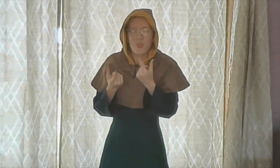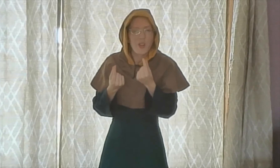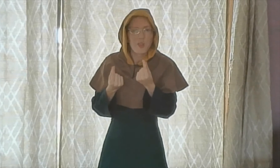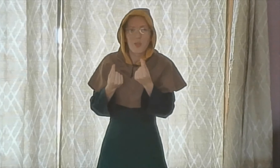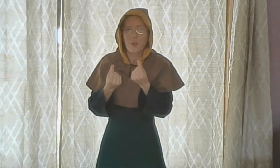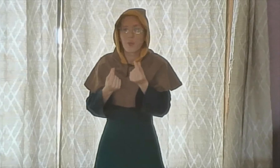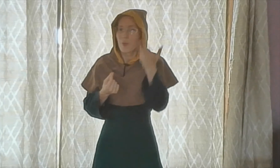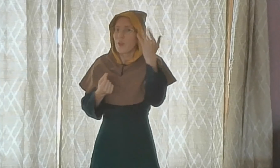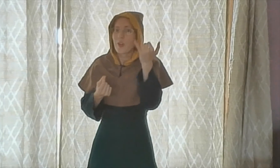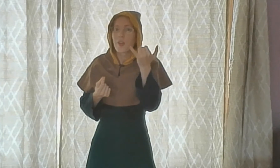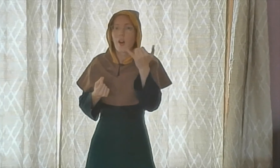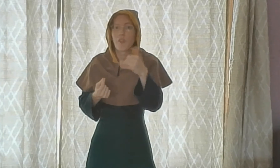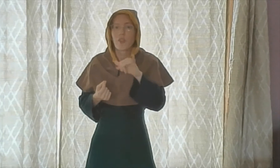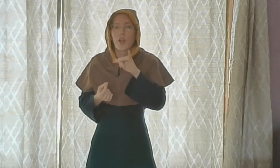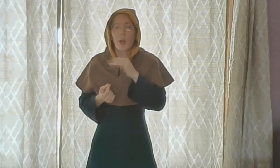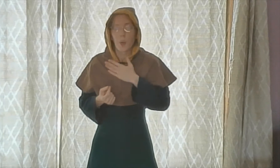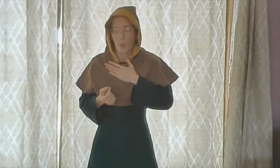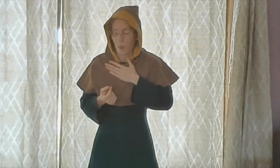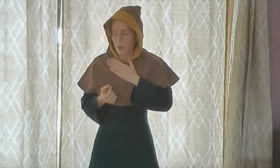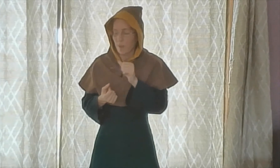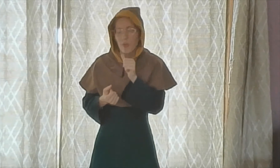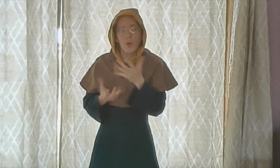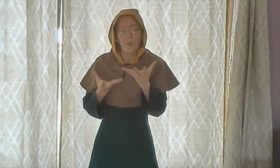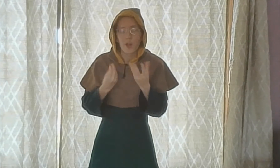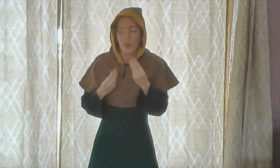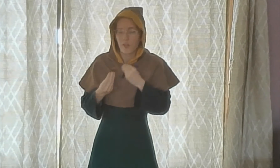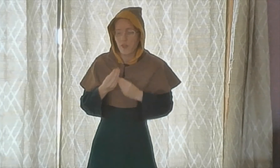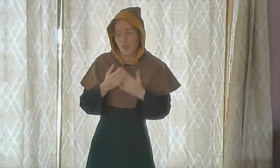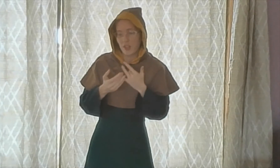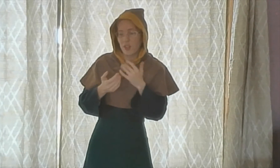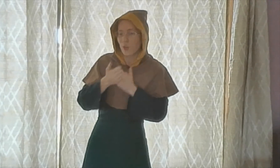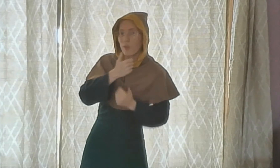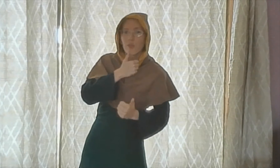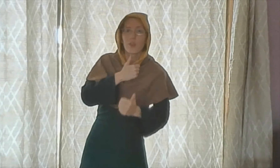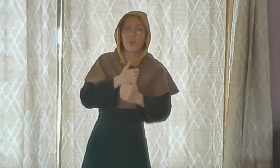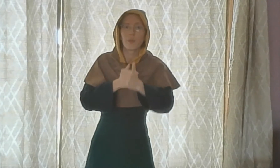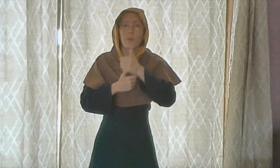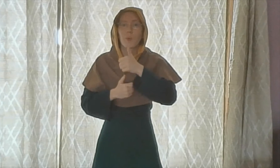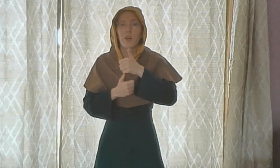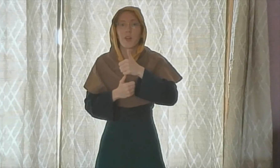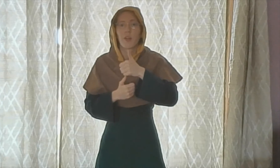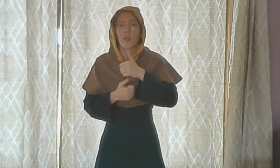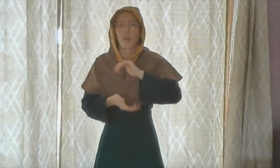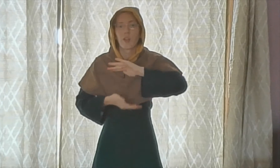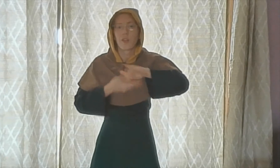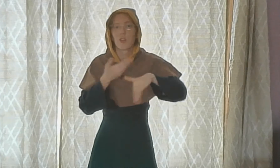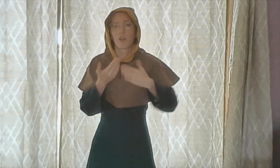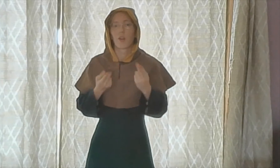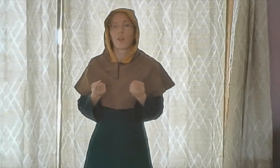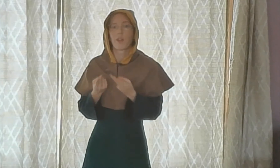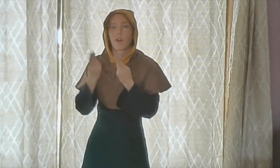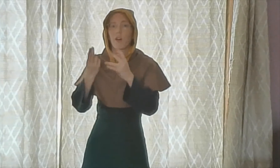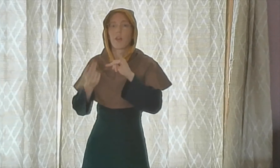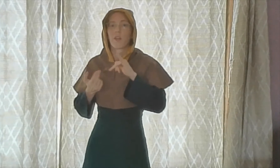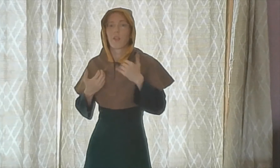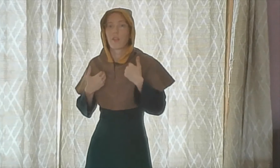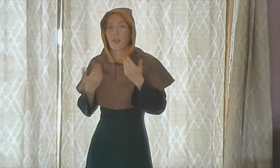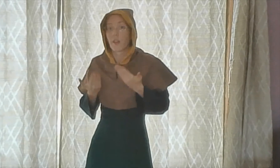not do it often, lest my feelings overwhelm. With all honor in